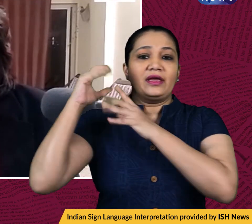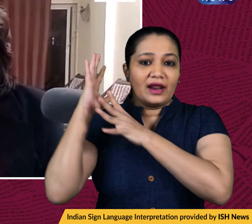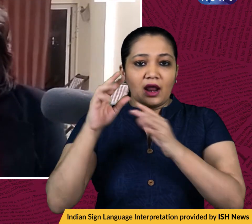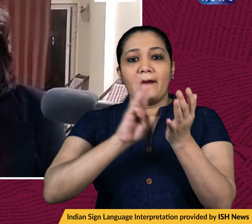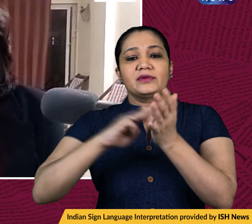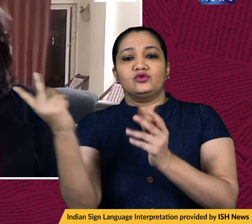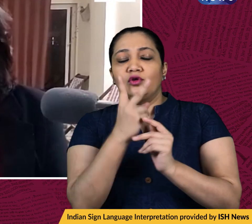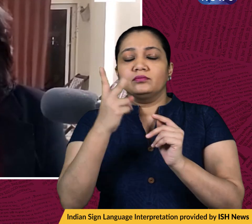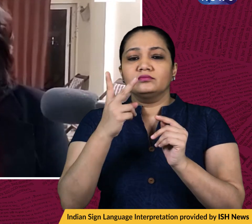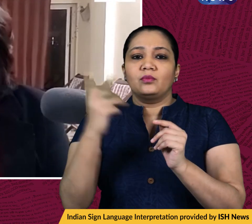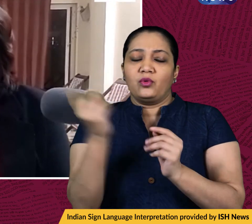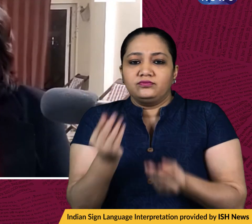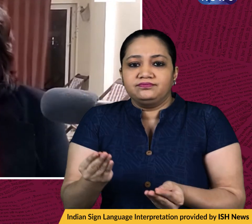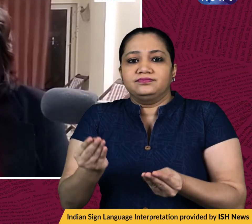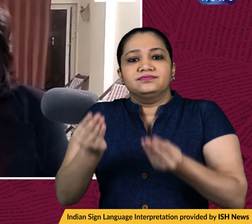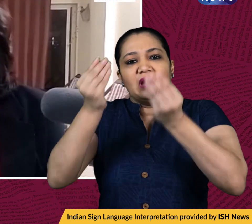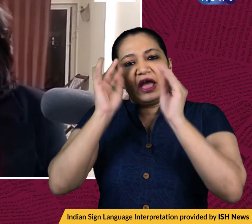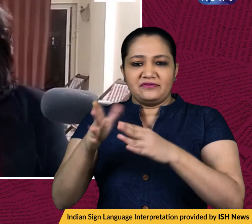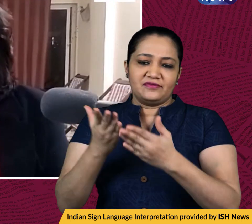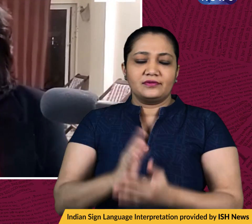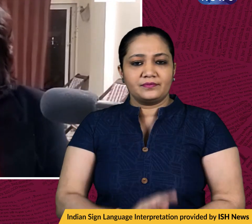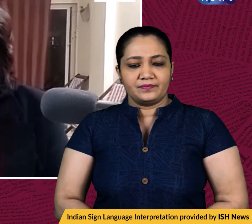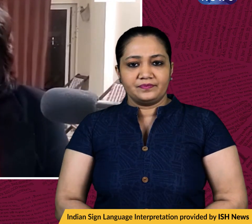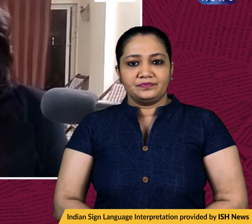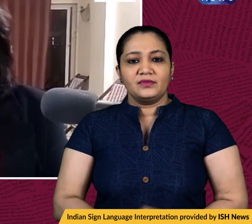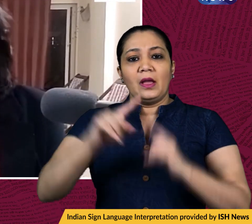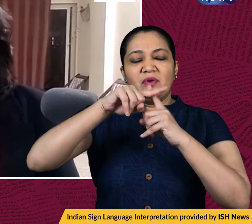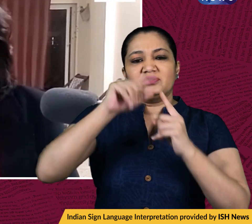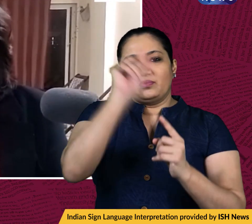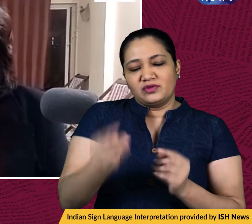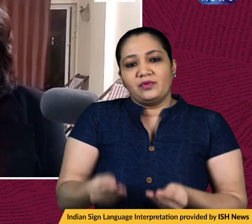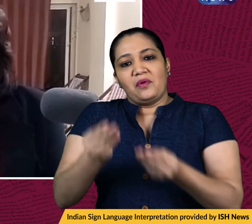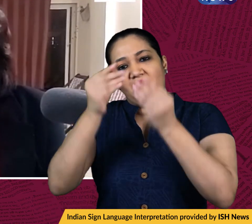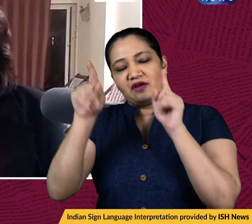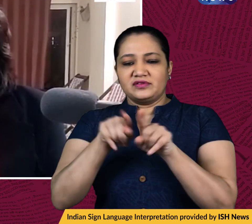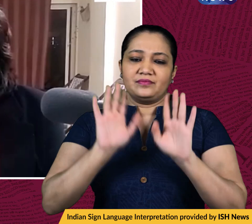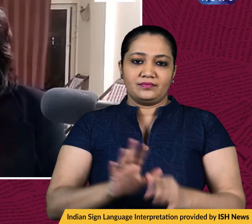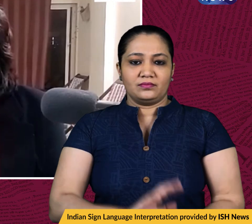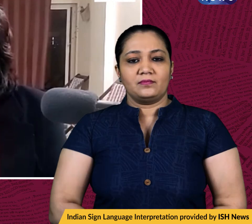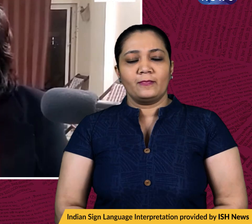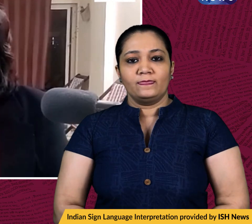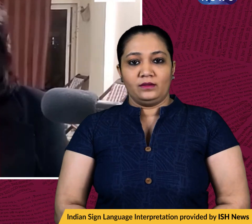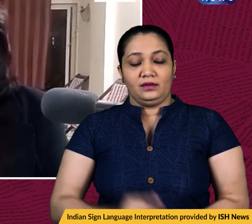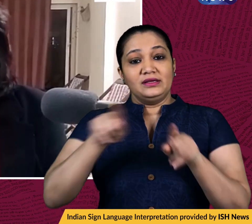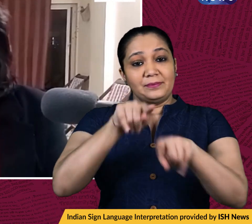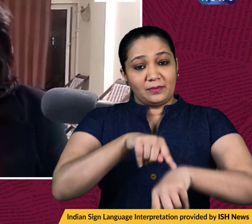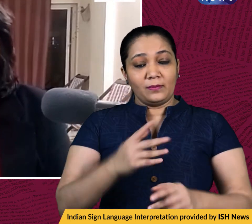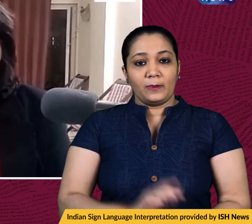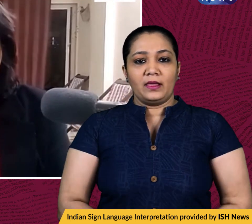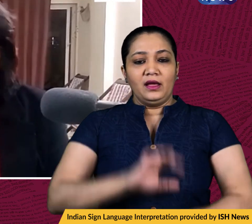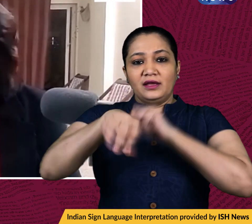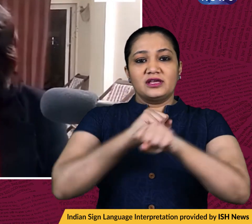and Mizoram are witnessing an increase in the number of cases and the positivity rate as well.